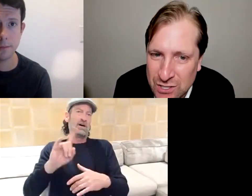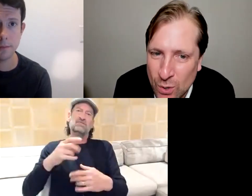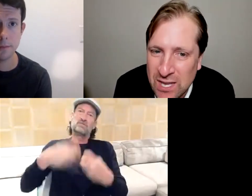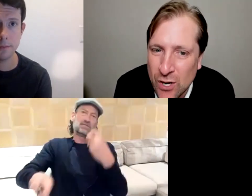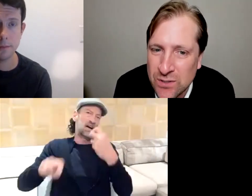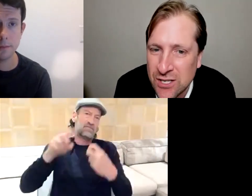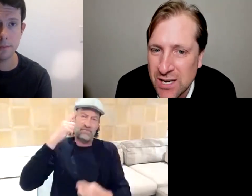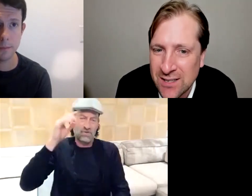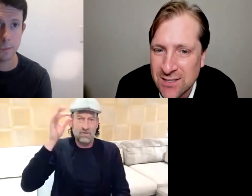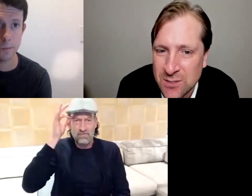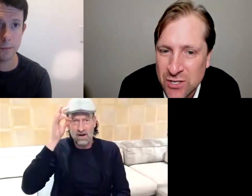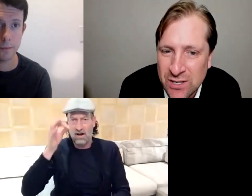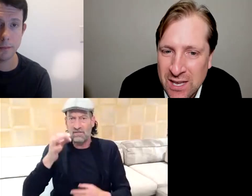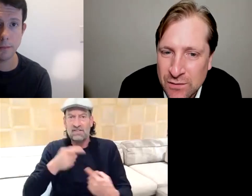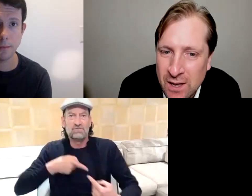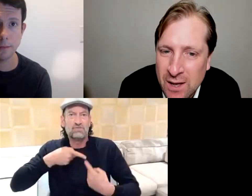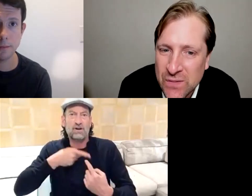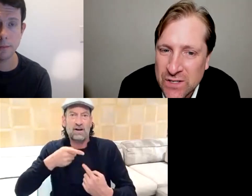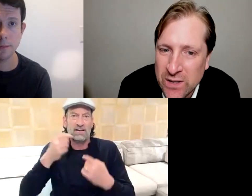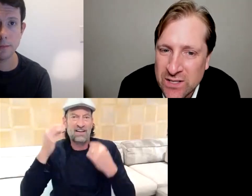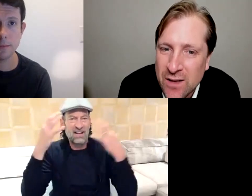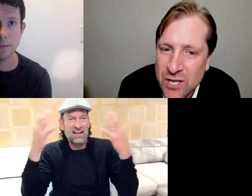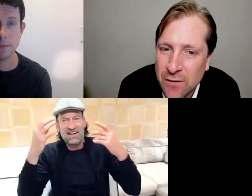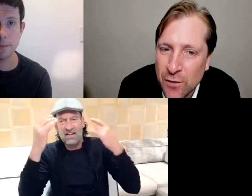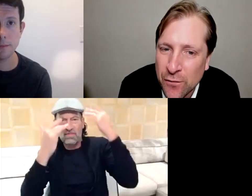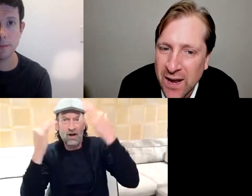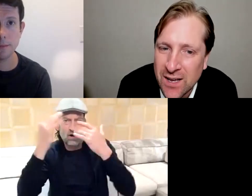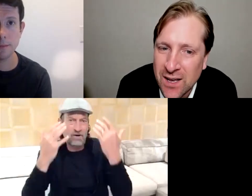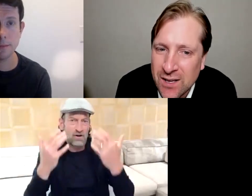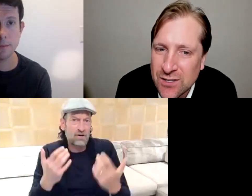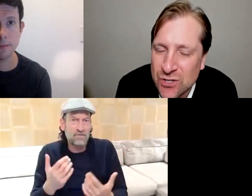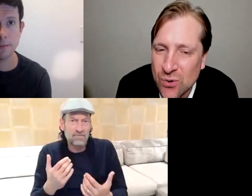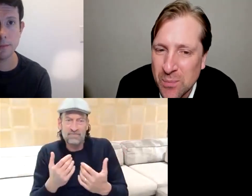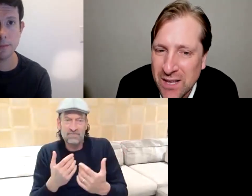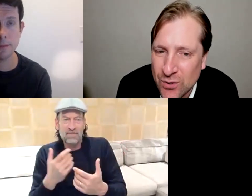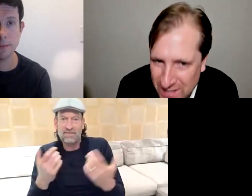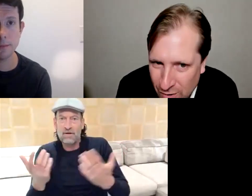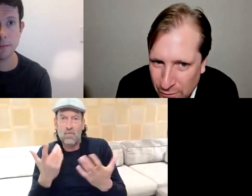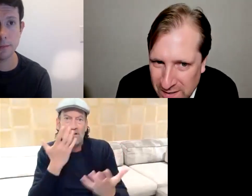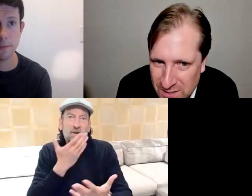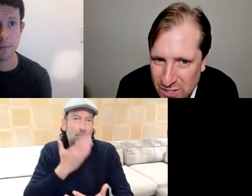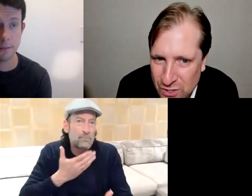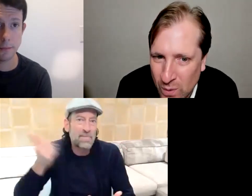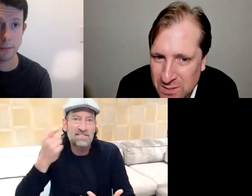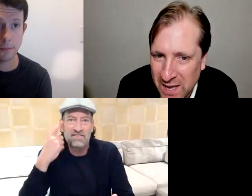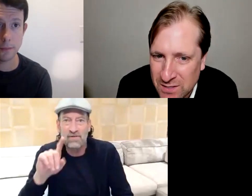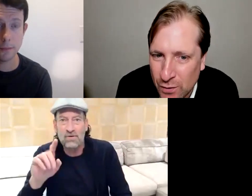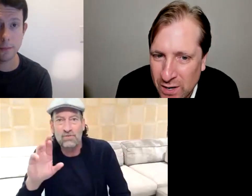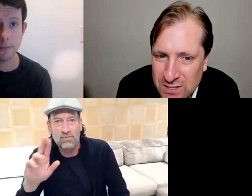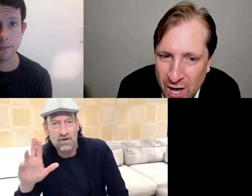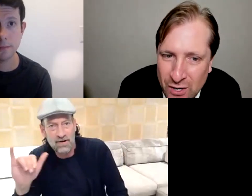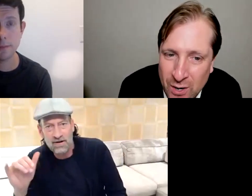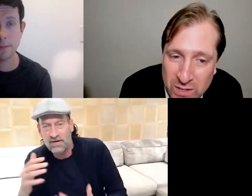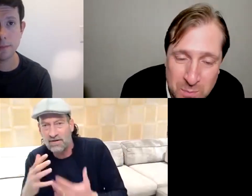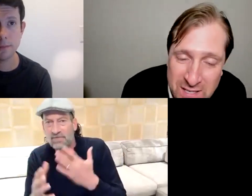reaction, so he knows that she has a special gift. So it's tough for Frank to make those sacrifices to do what's best for